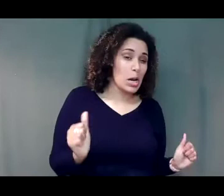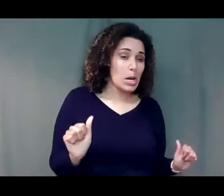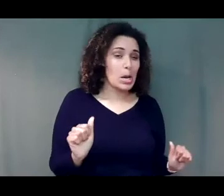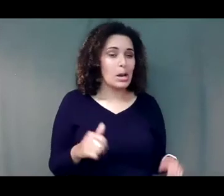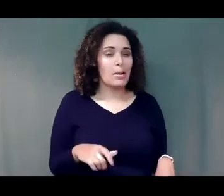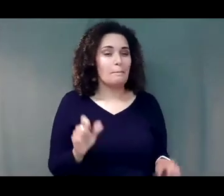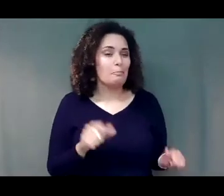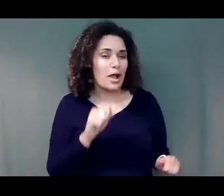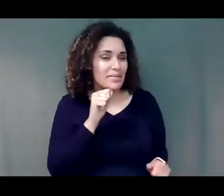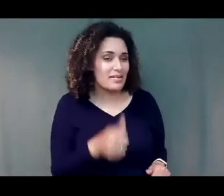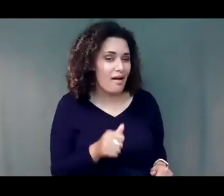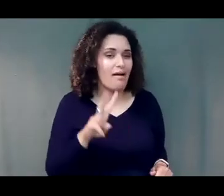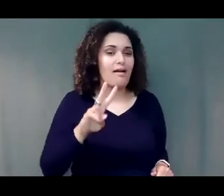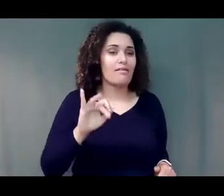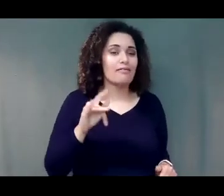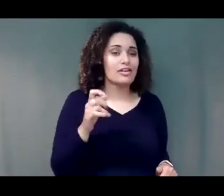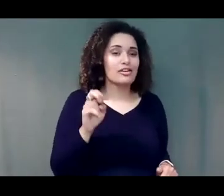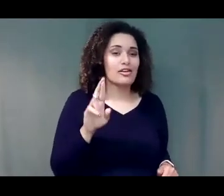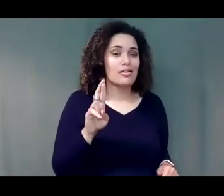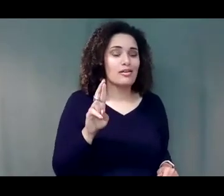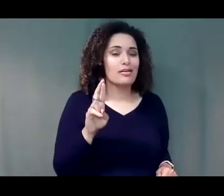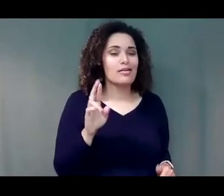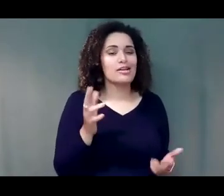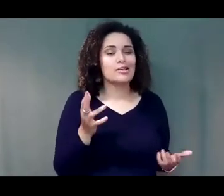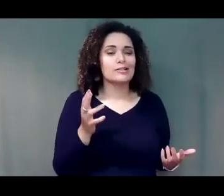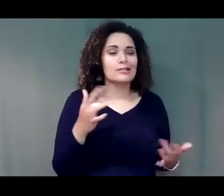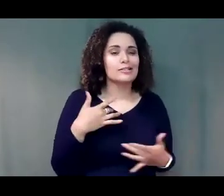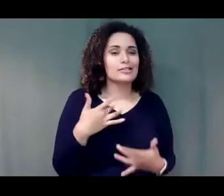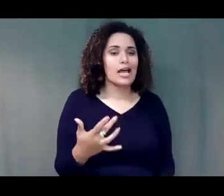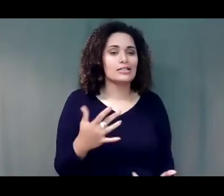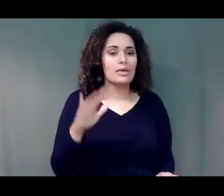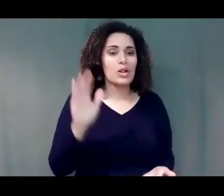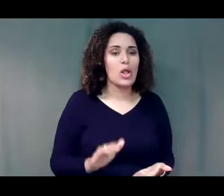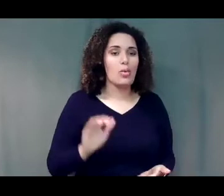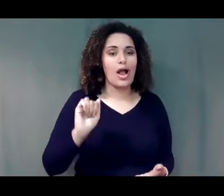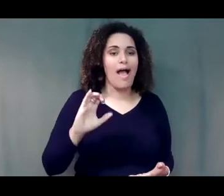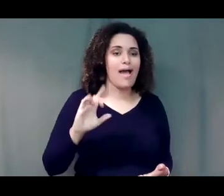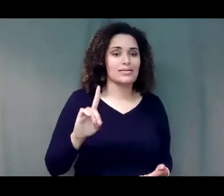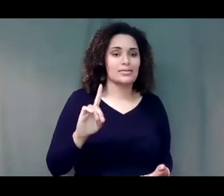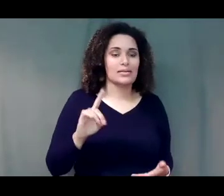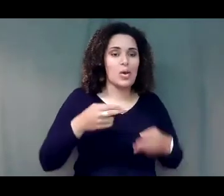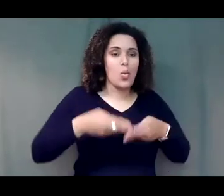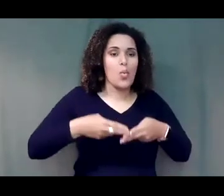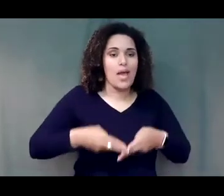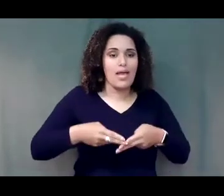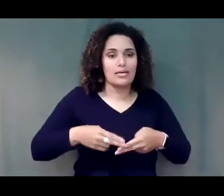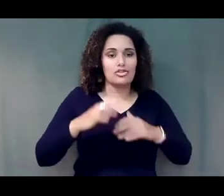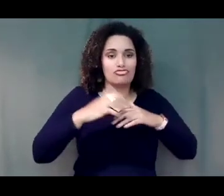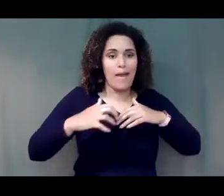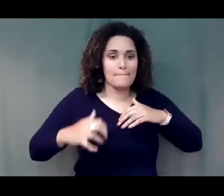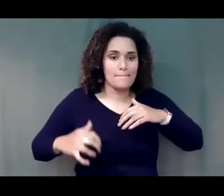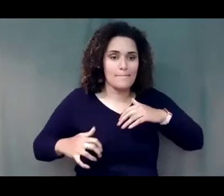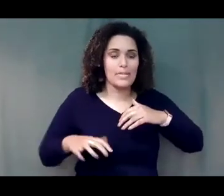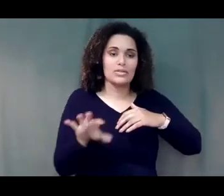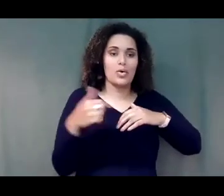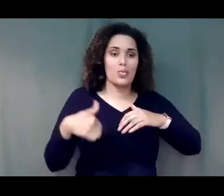Probably not. Viognier is a little, Viognier tends to be a lower acid weight grape. So when we pick it, it has a